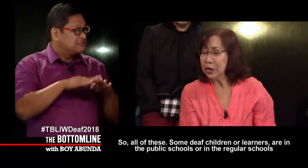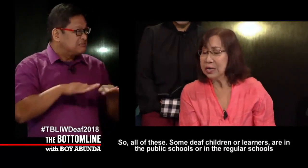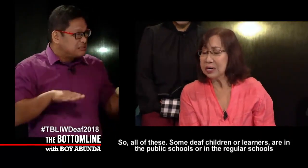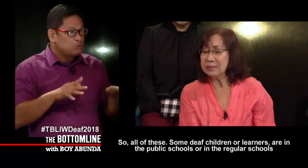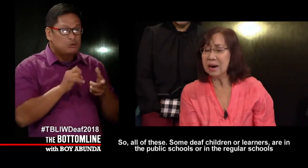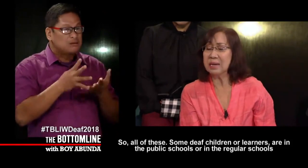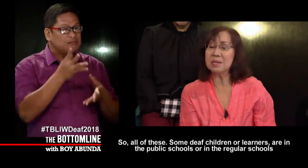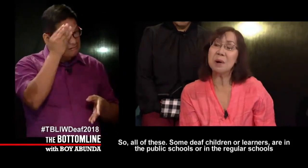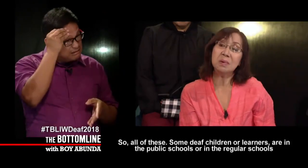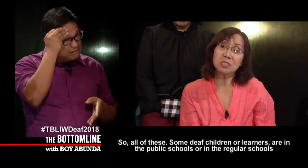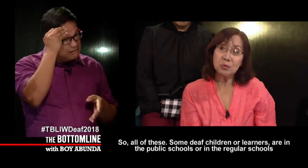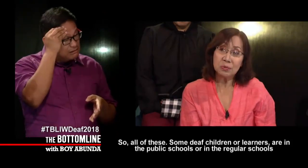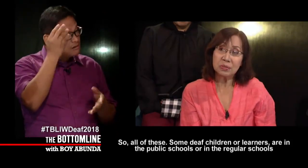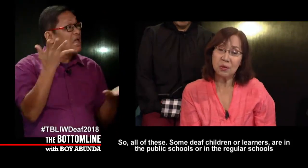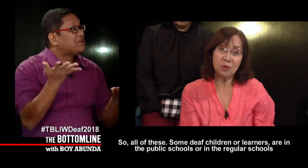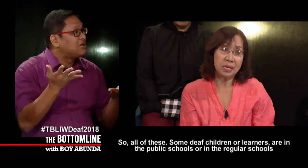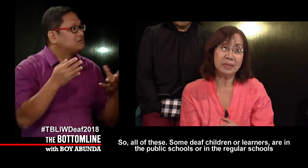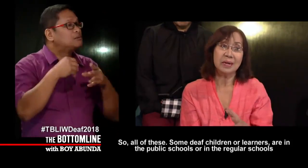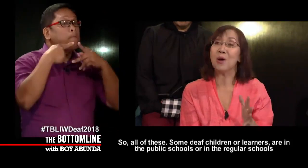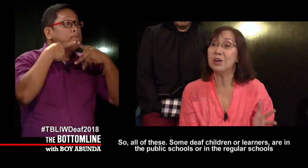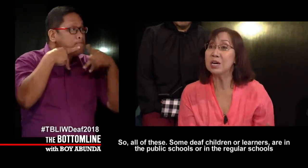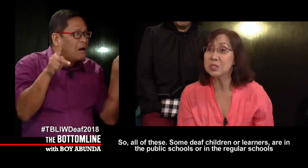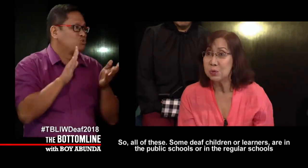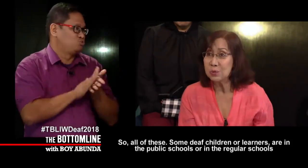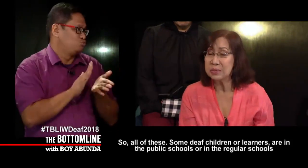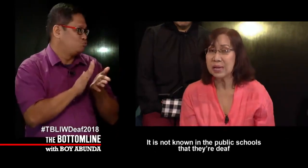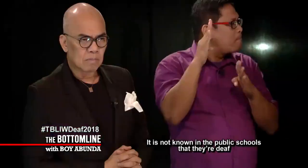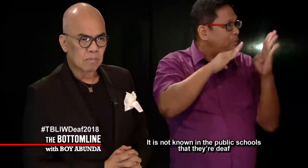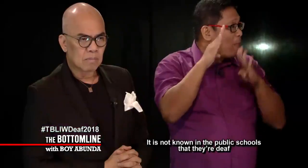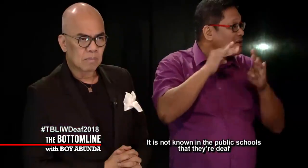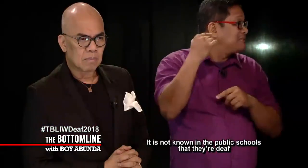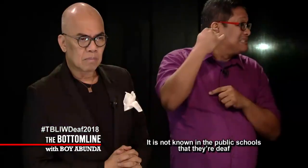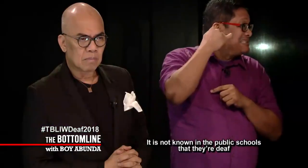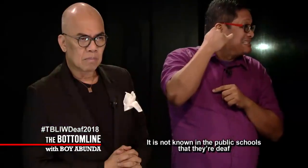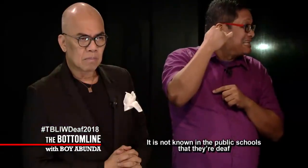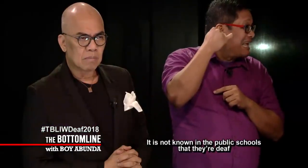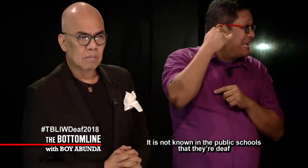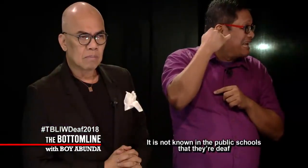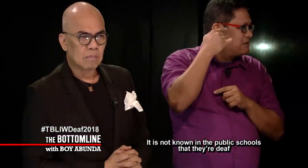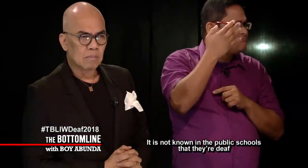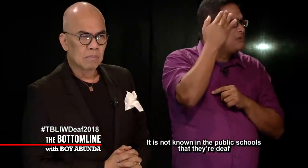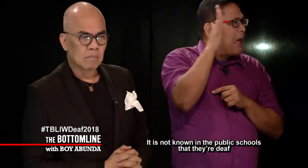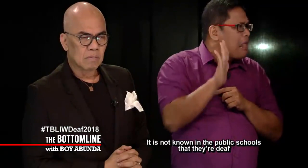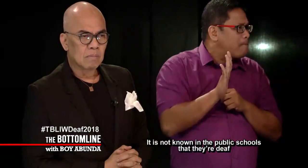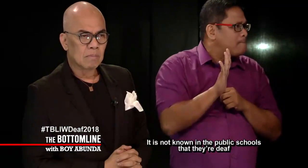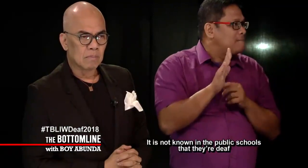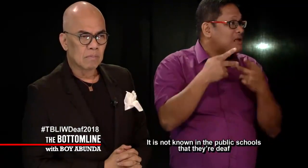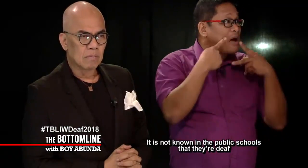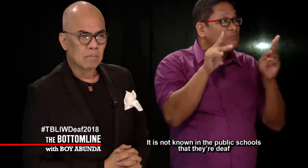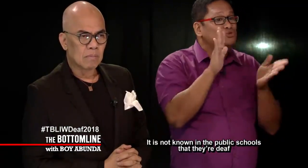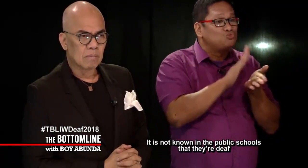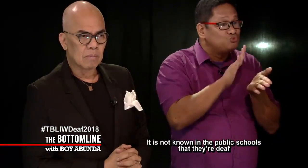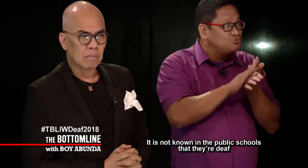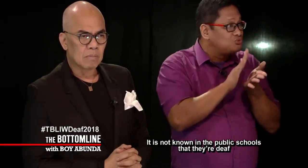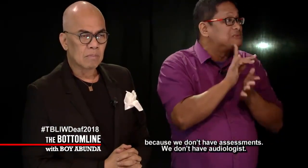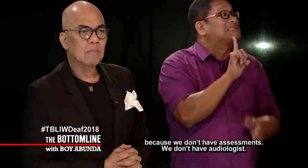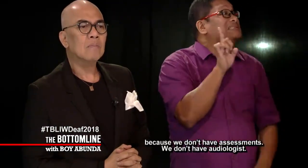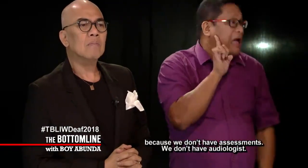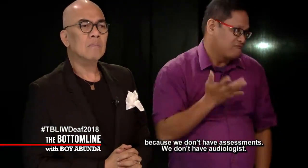or learners are in the public schools or in the regular schools. Hindi alam sa public schools na sila